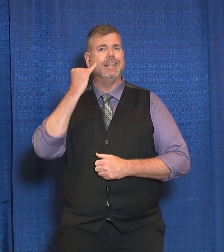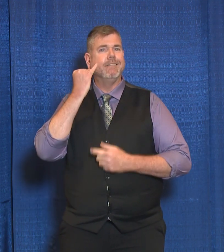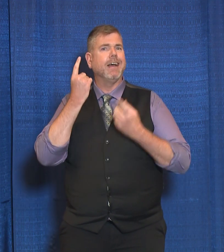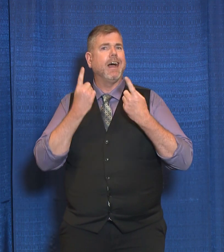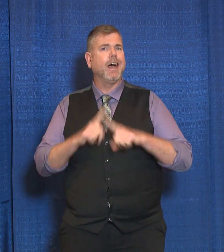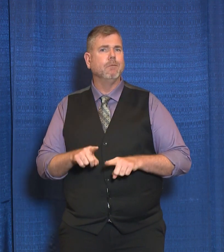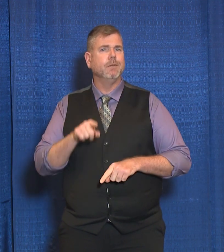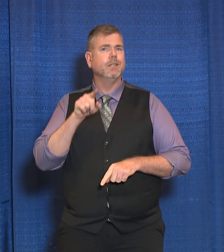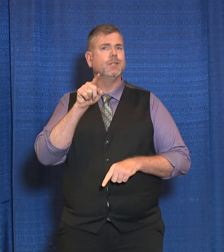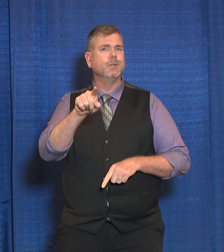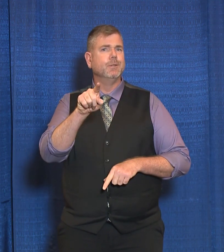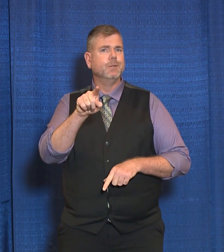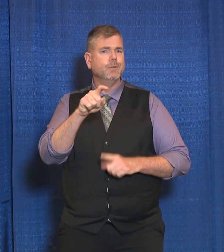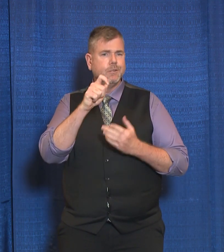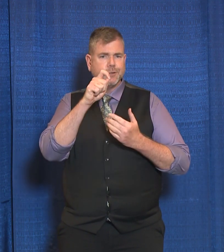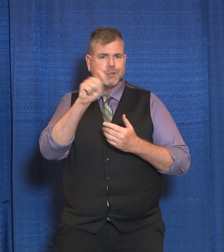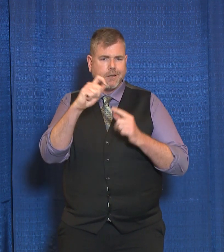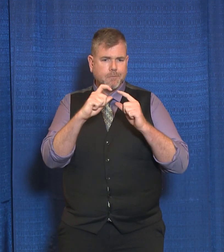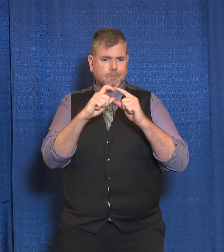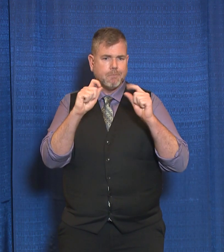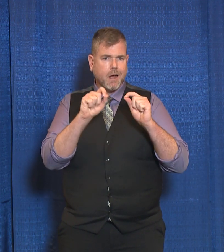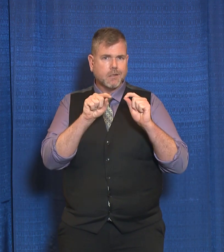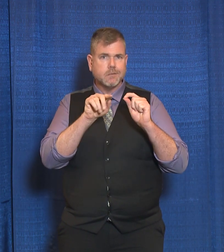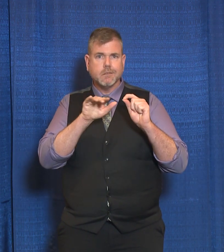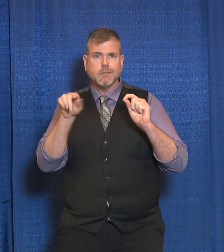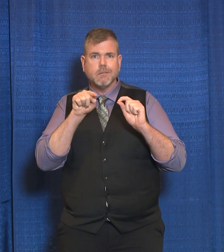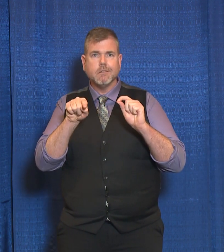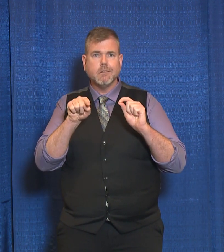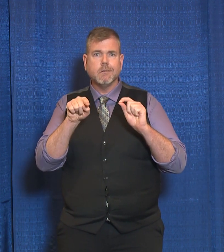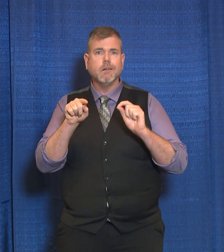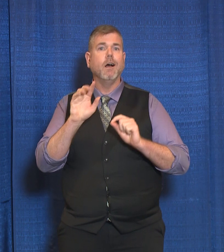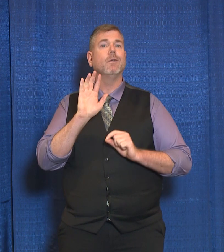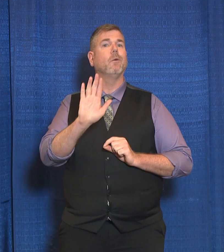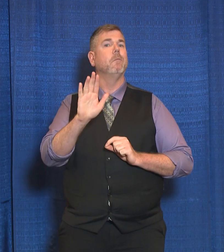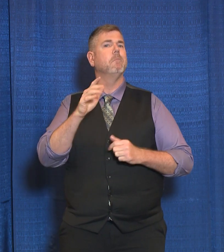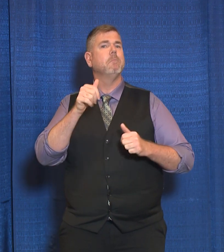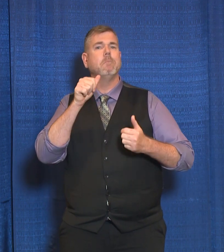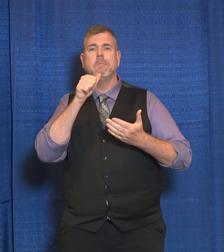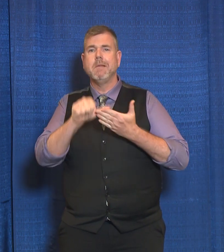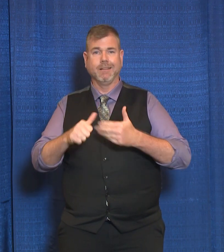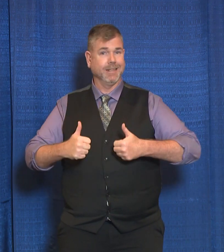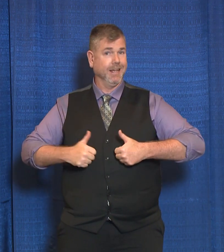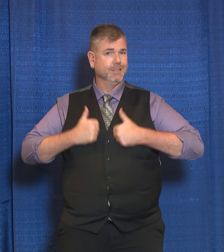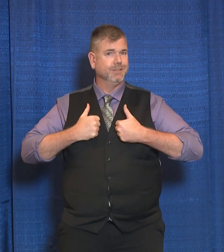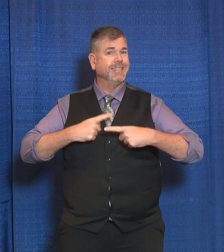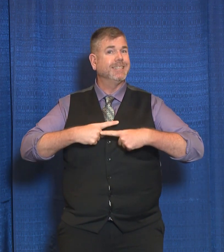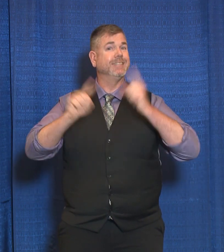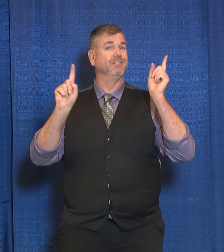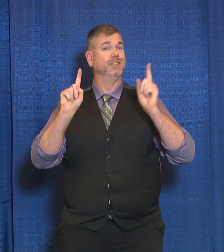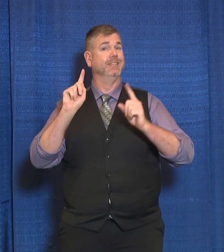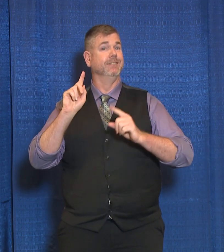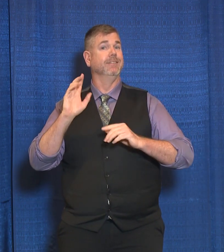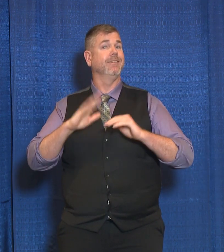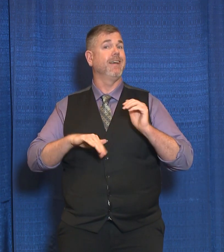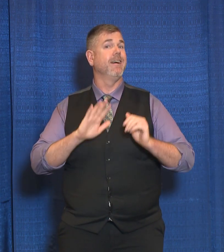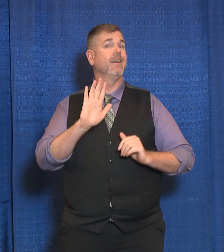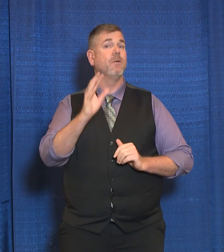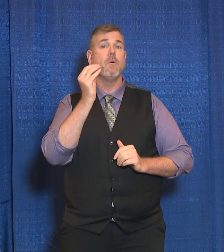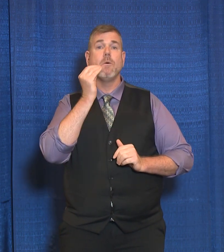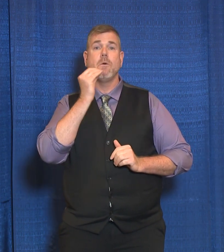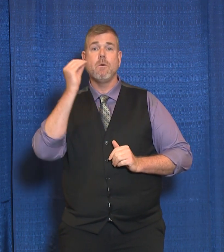If you check the box indicating that your mailing address is different from your home address, the mailing address field will